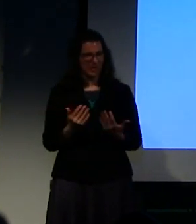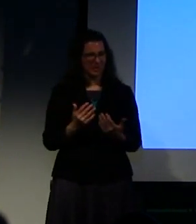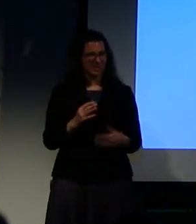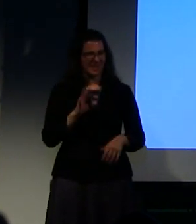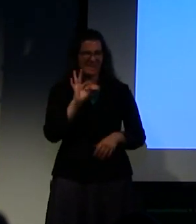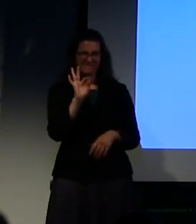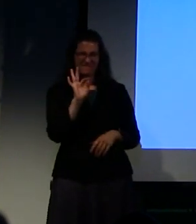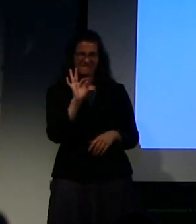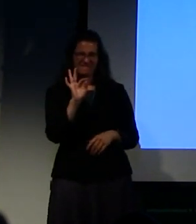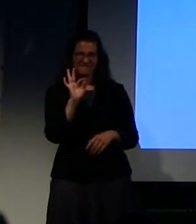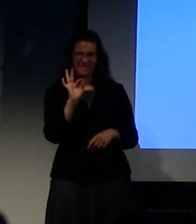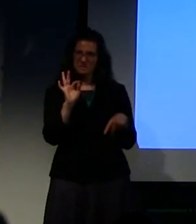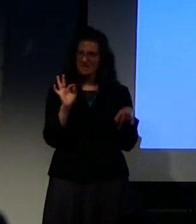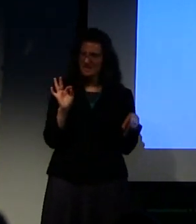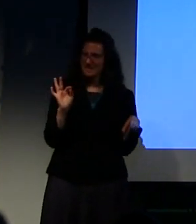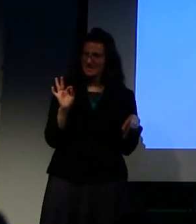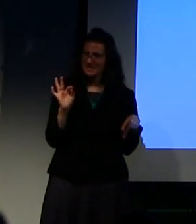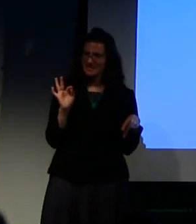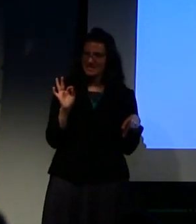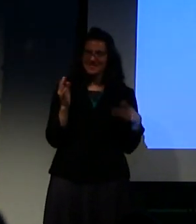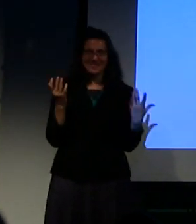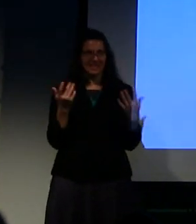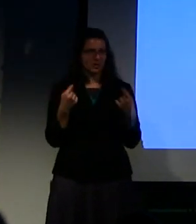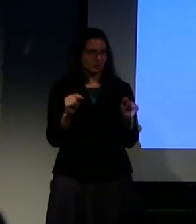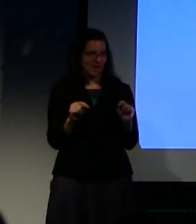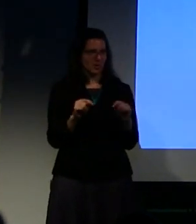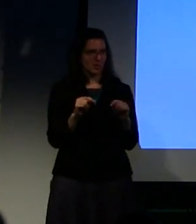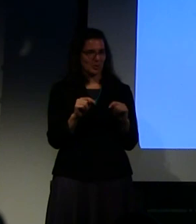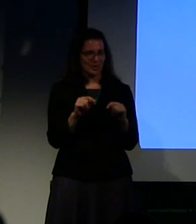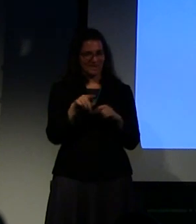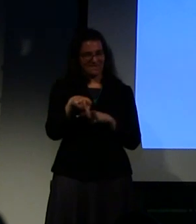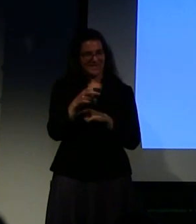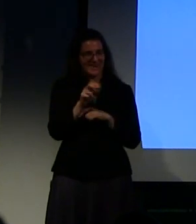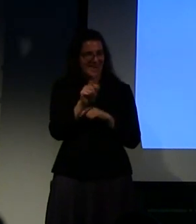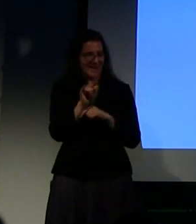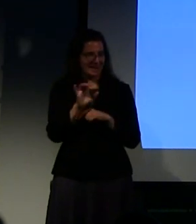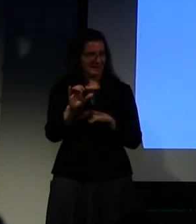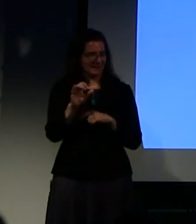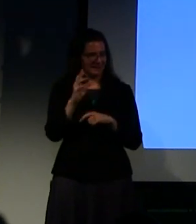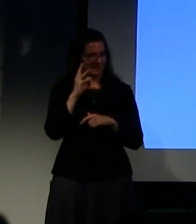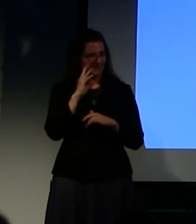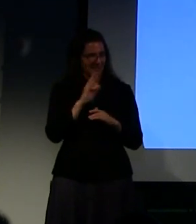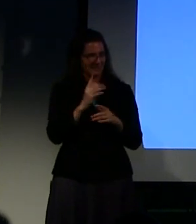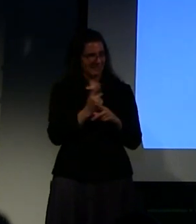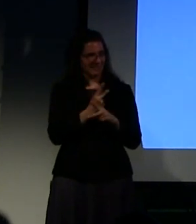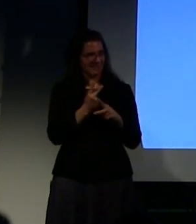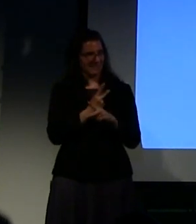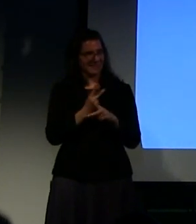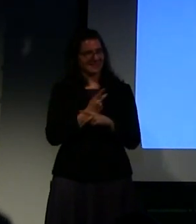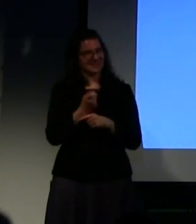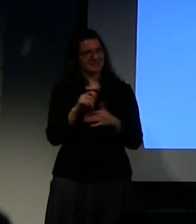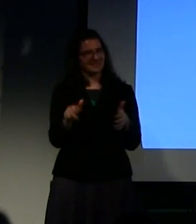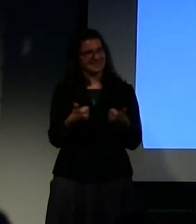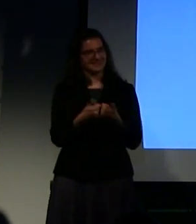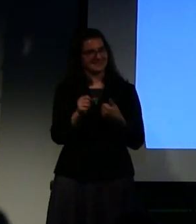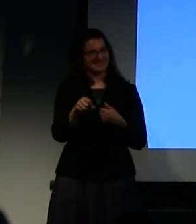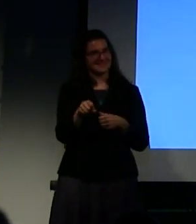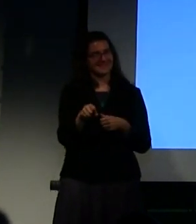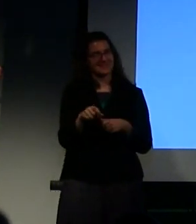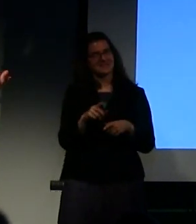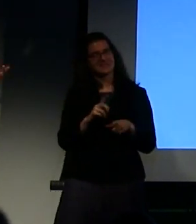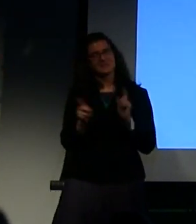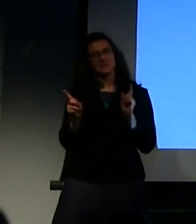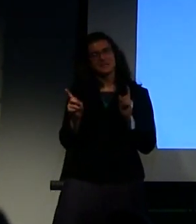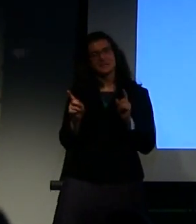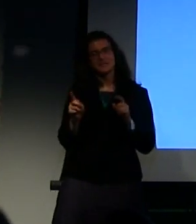F in there or is that a P? You try to phonetically put these things together. It was a bit of a challenge, but when